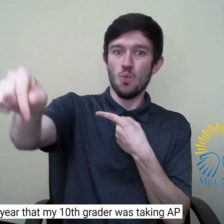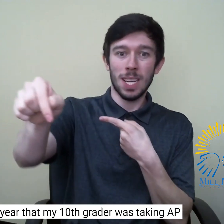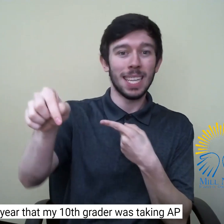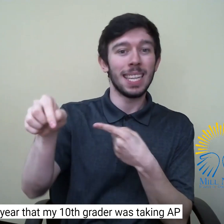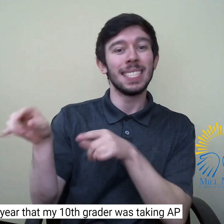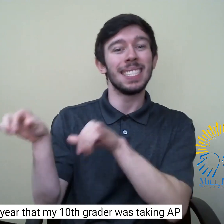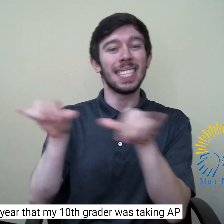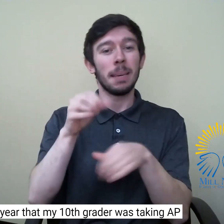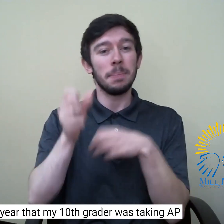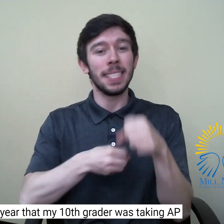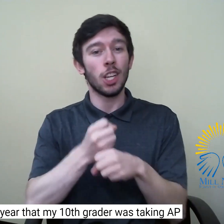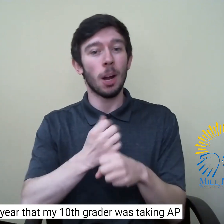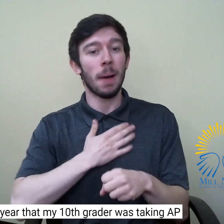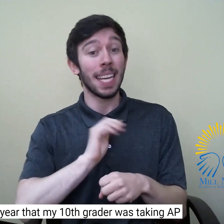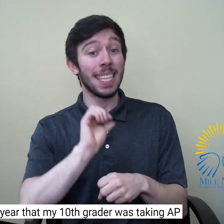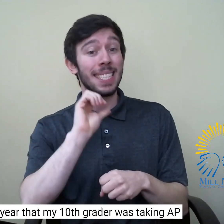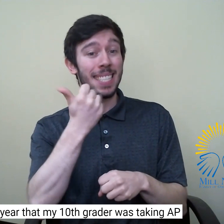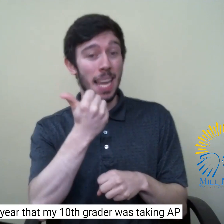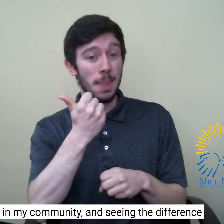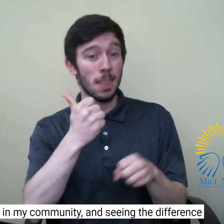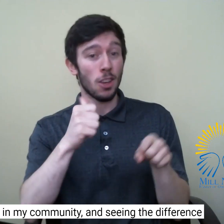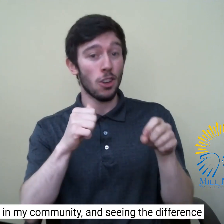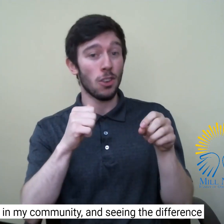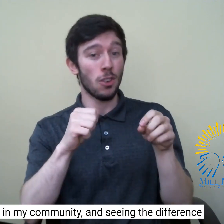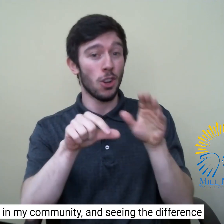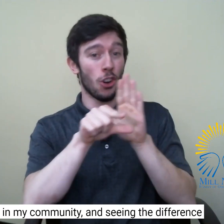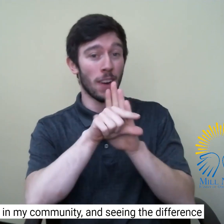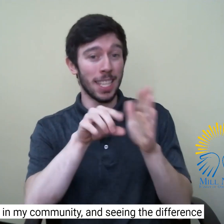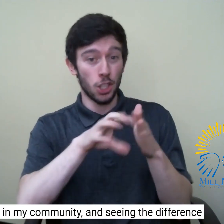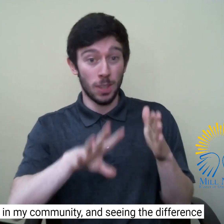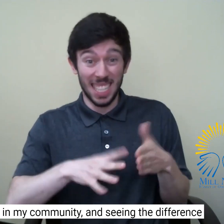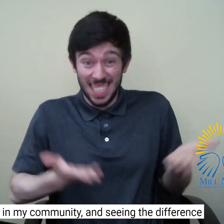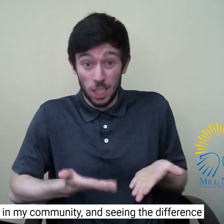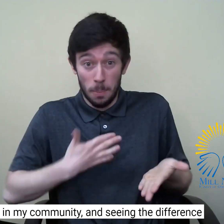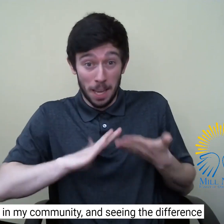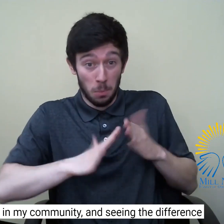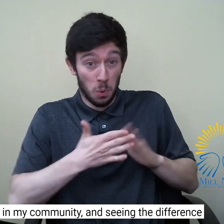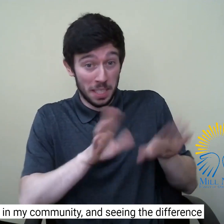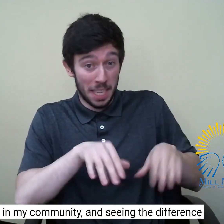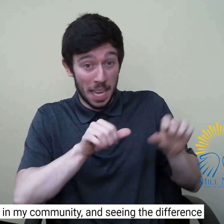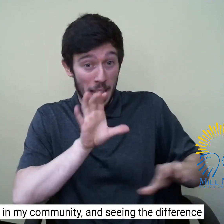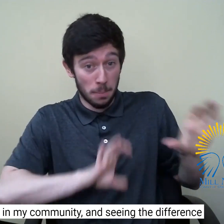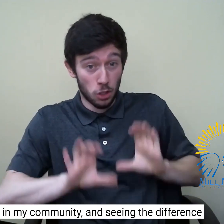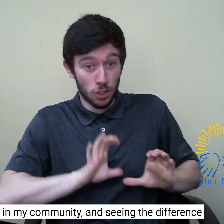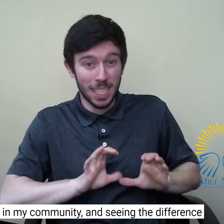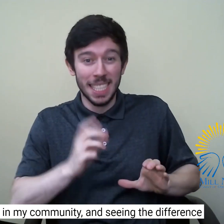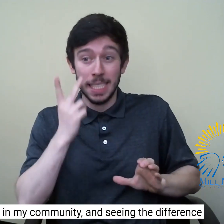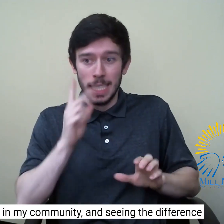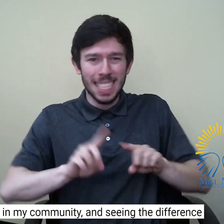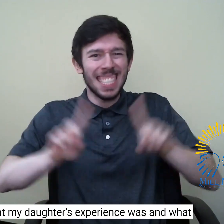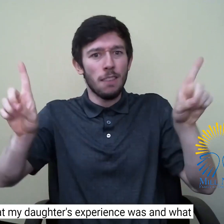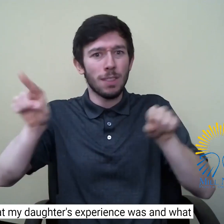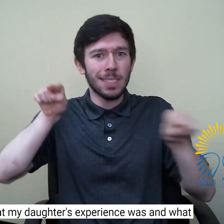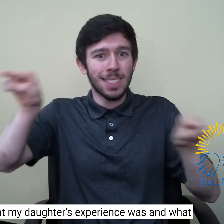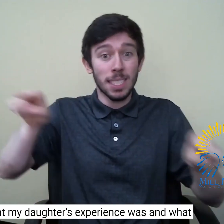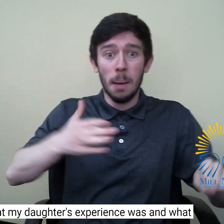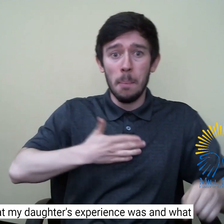my 10th grader was taking AP chemistry here in my community, and seeing the difference between what my